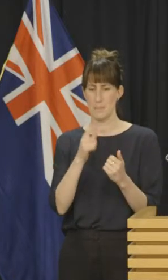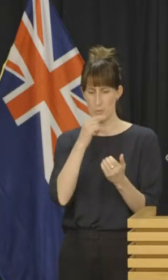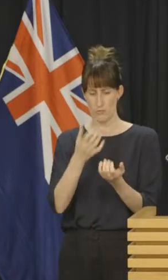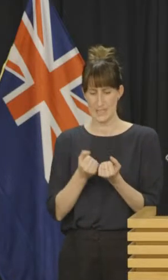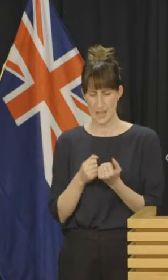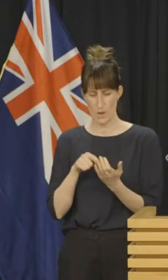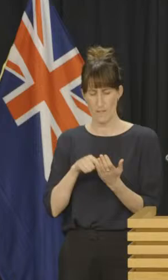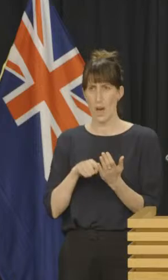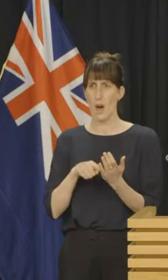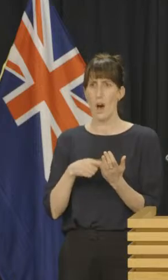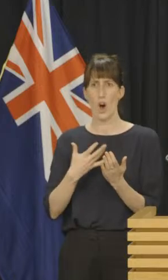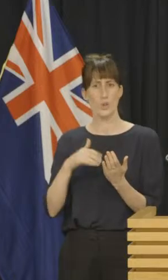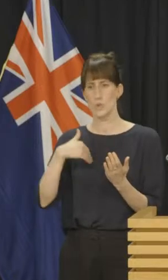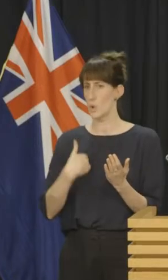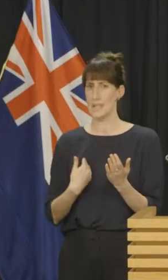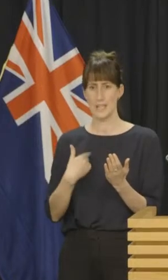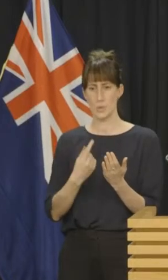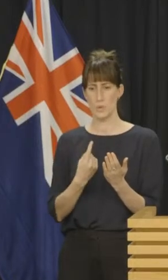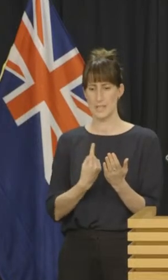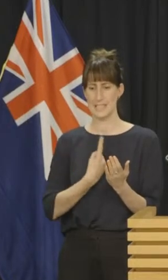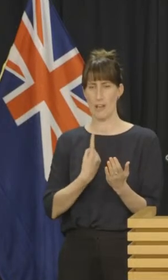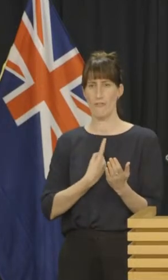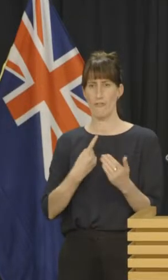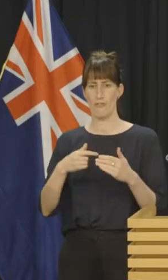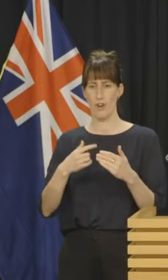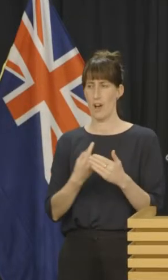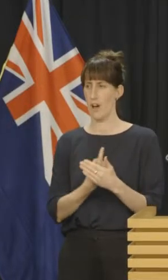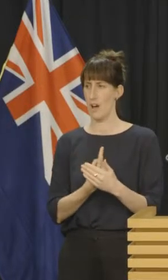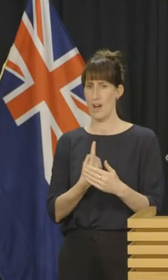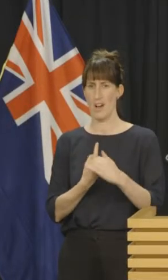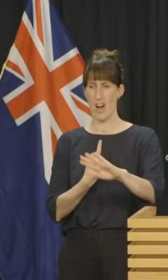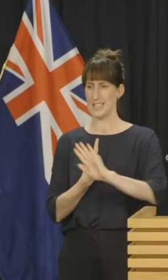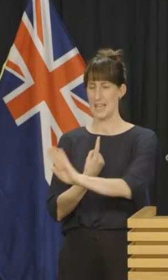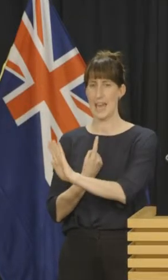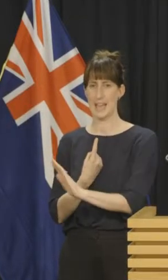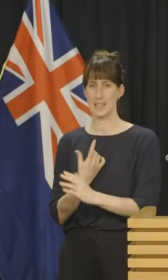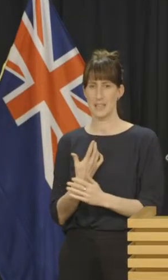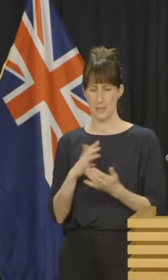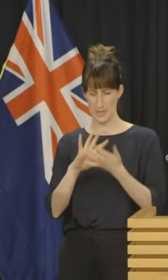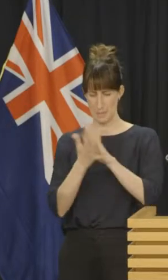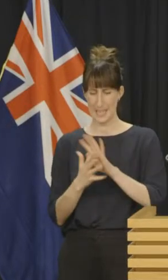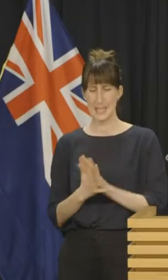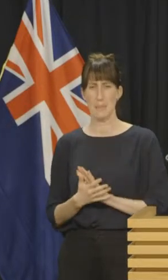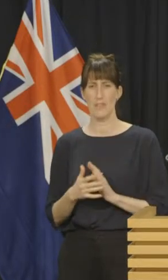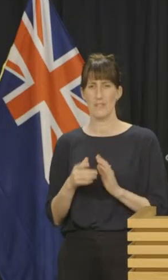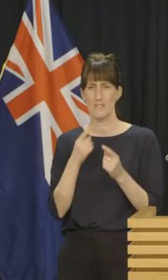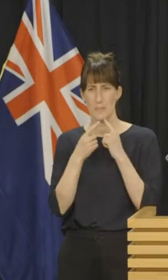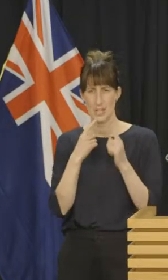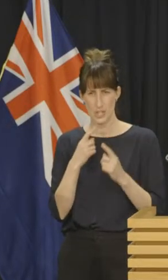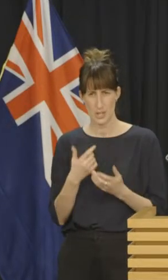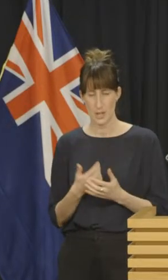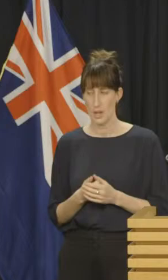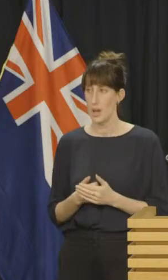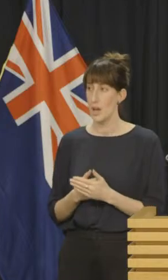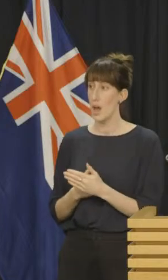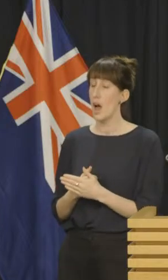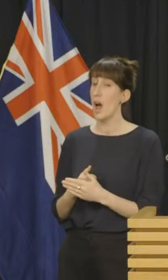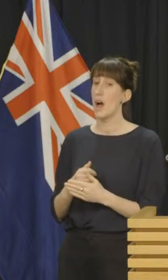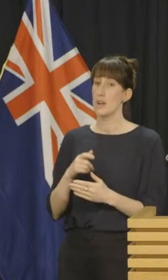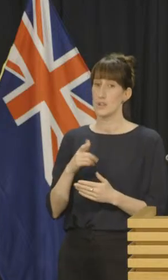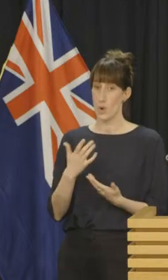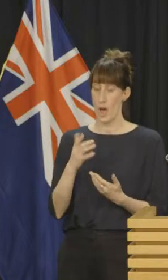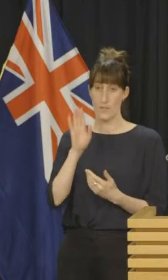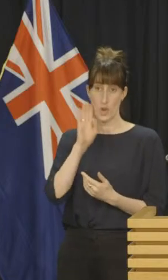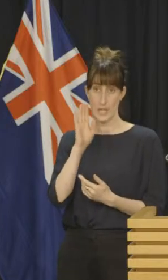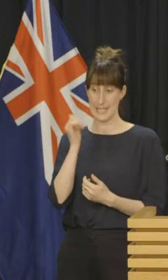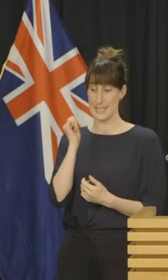ask the Director General to comment on that. I know that I had some feedback yesterday on Healthline, advice